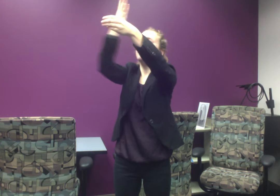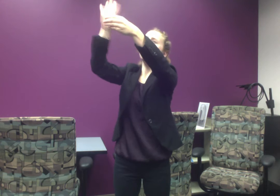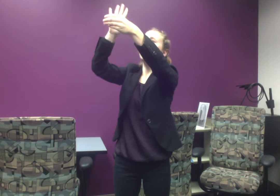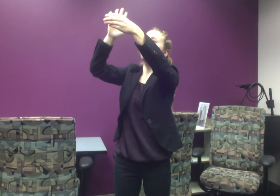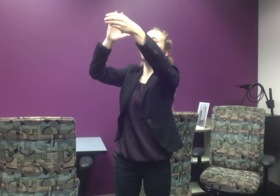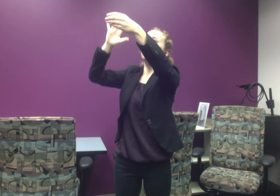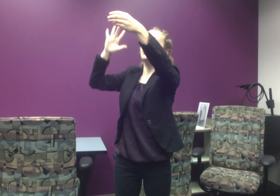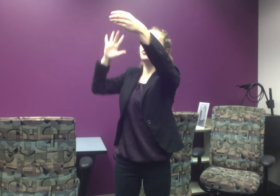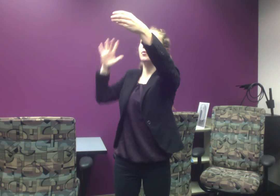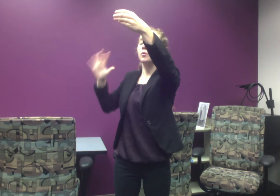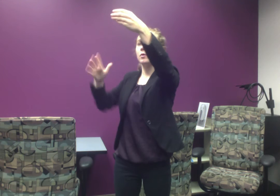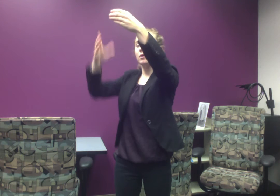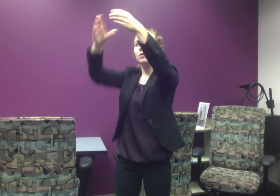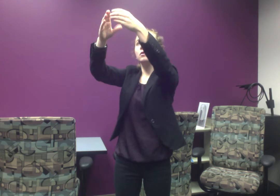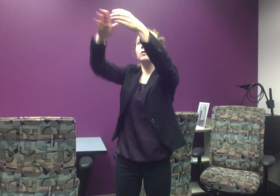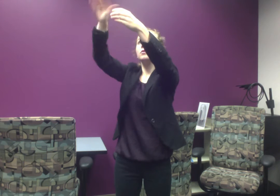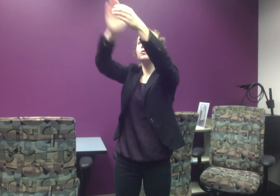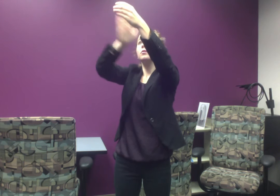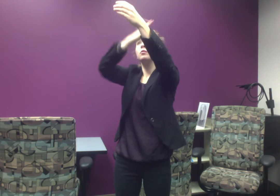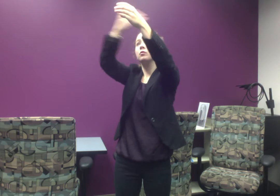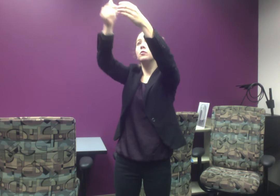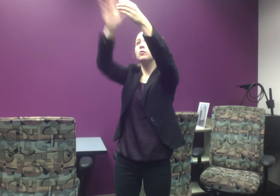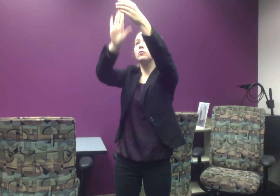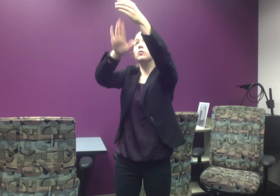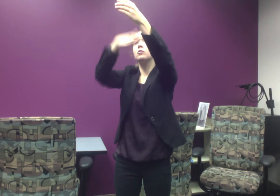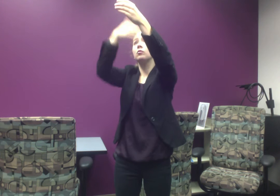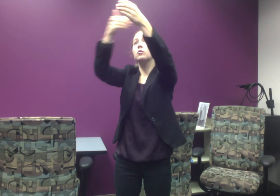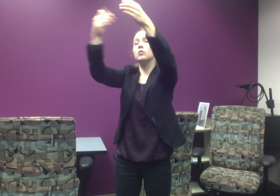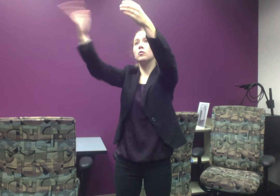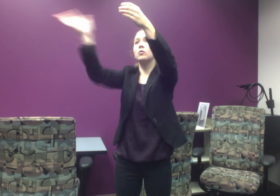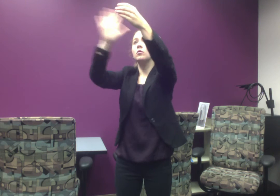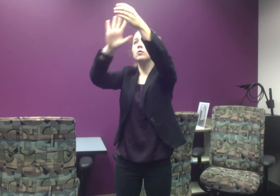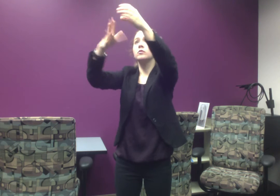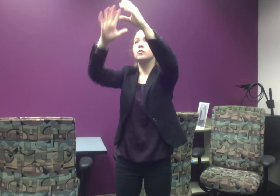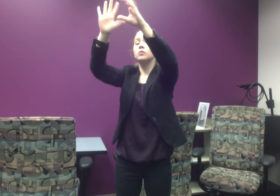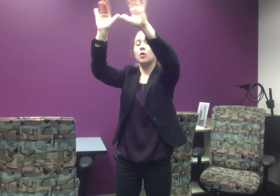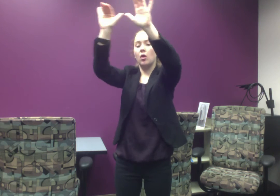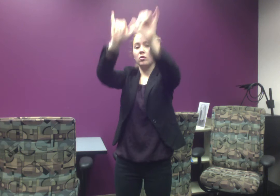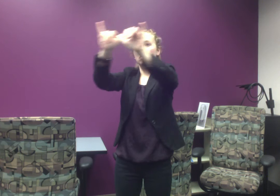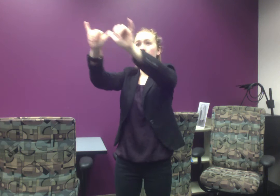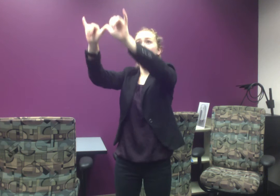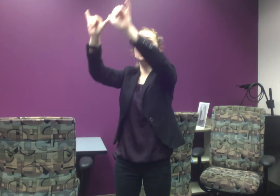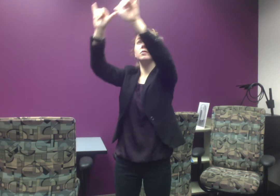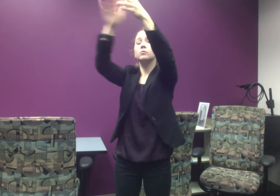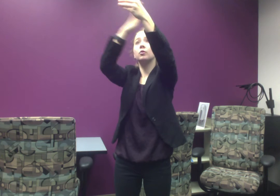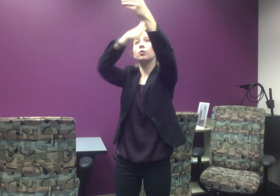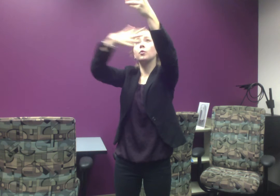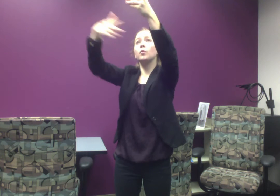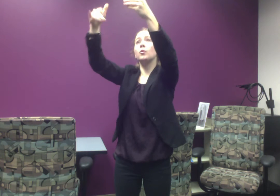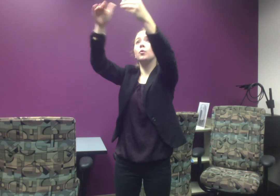in the bones and she would make the bones look like they were floating in the blue sky. Or kind of like this picture here.